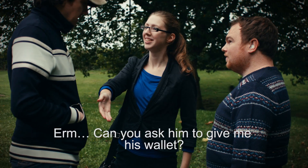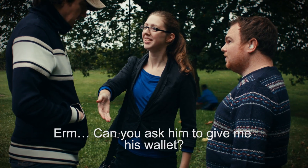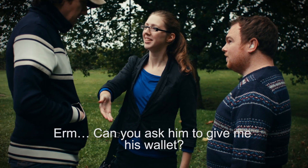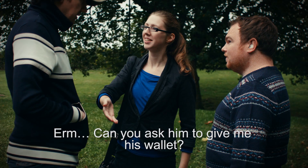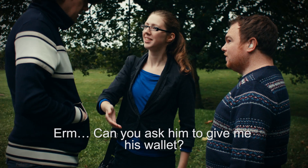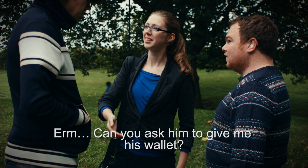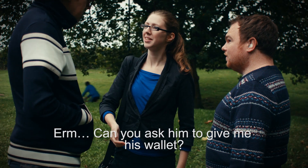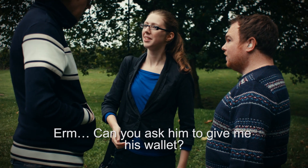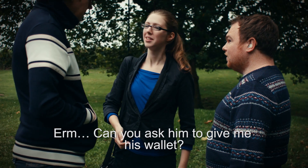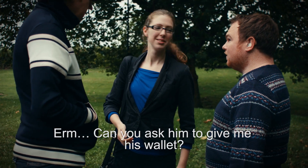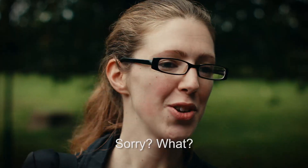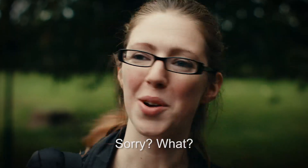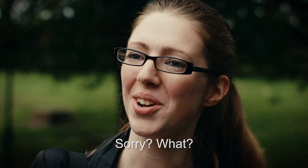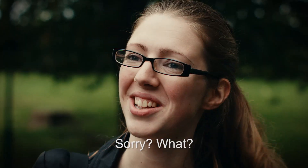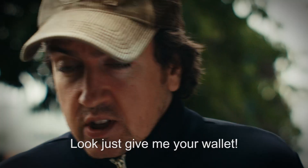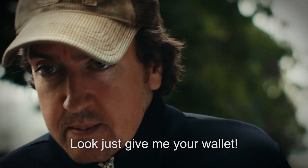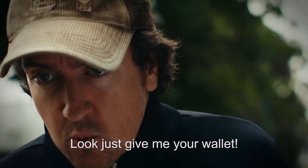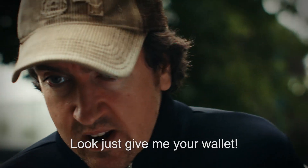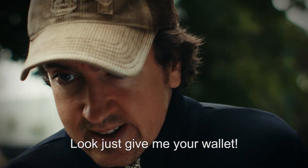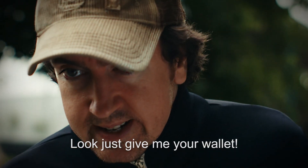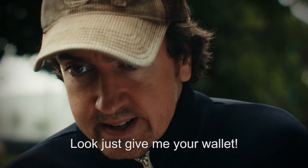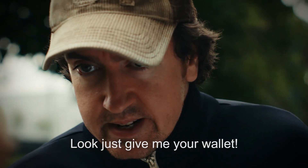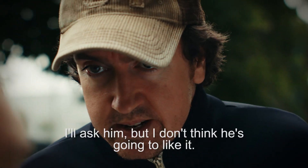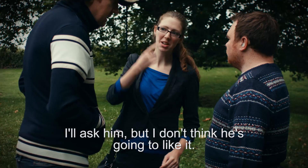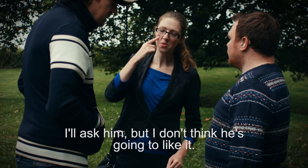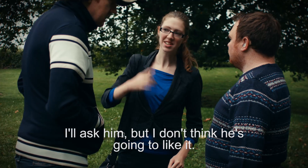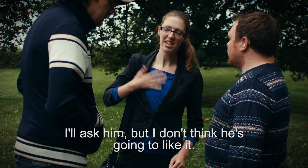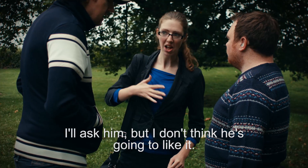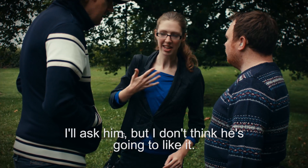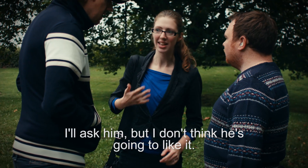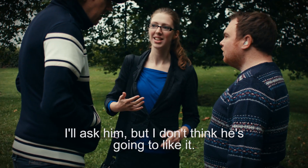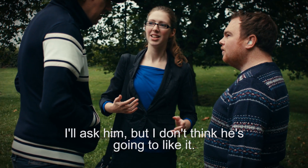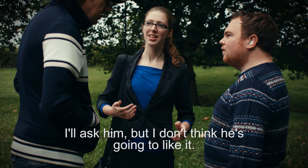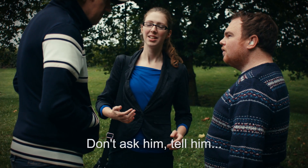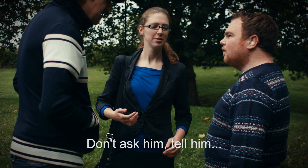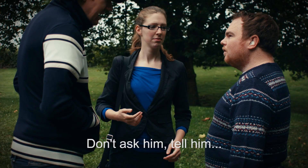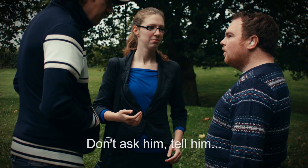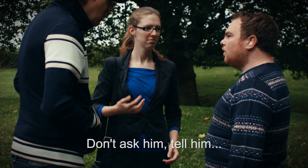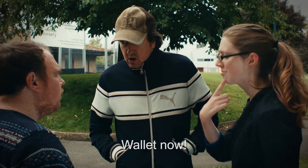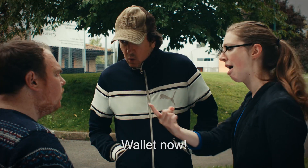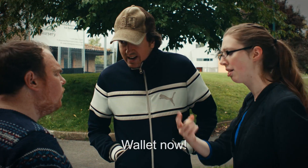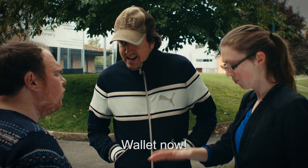Can you ask him to give me his wallet? Sorry, what? Look, just give me your wallet. I'll ask him, but I don't think he's going to like it. Don't ask him. Tell him. Wallet, now.